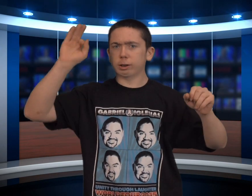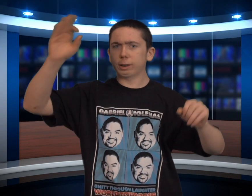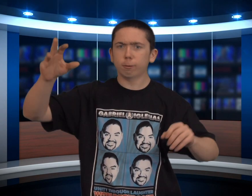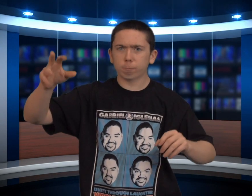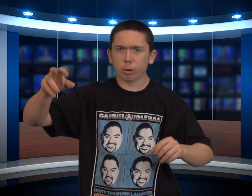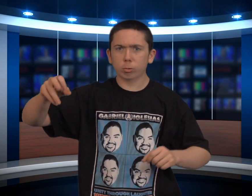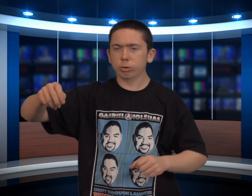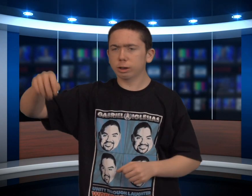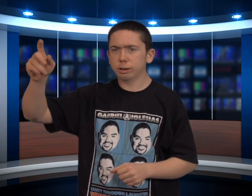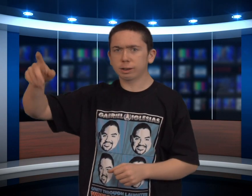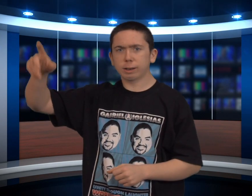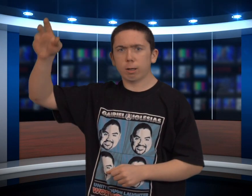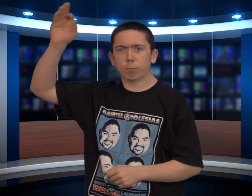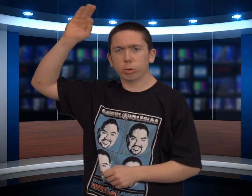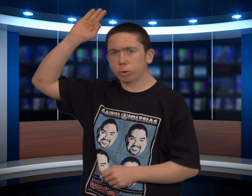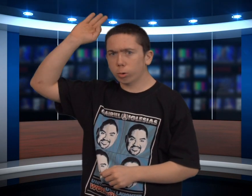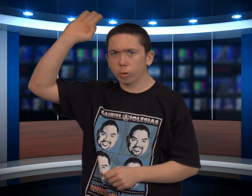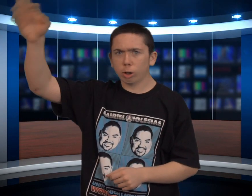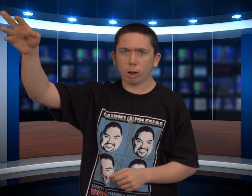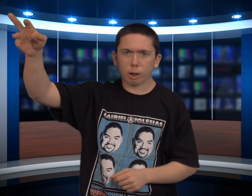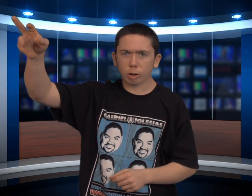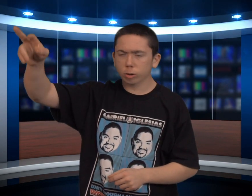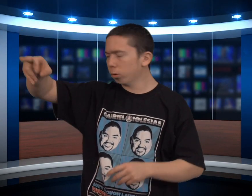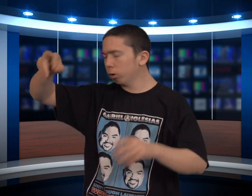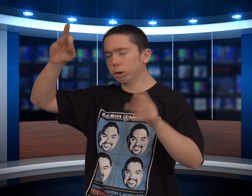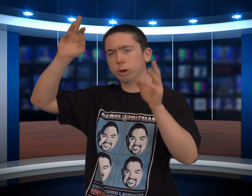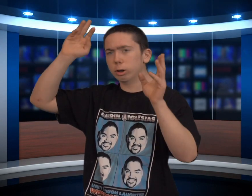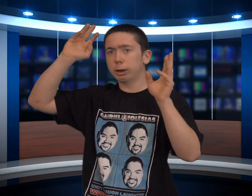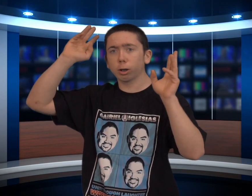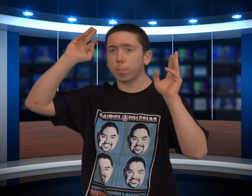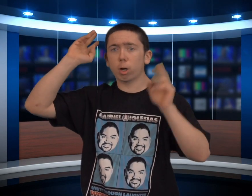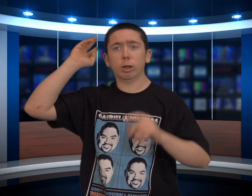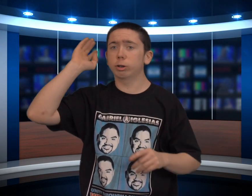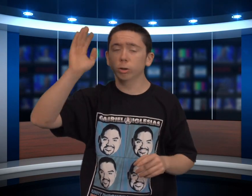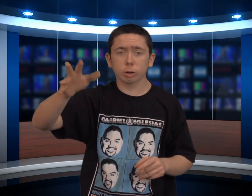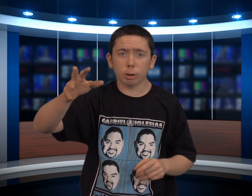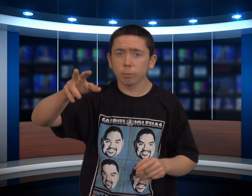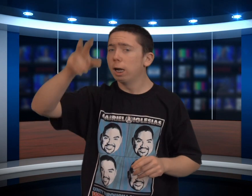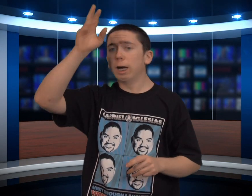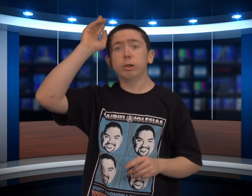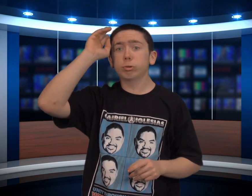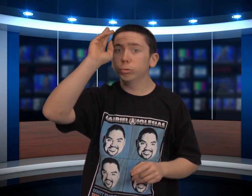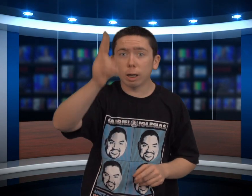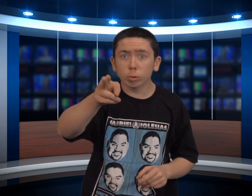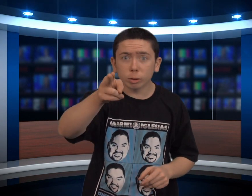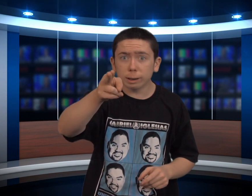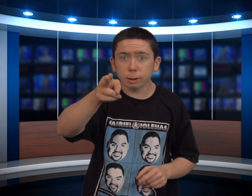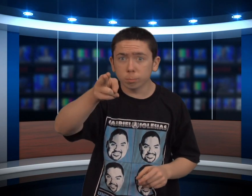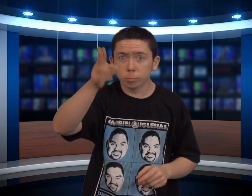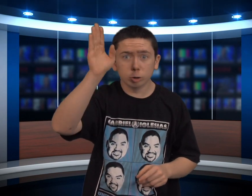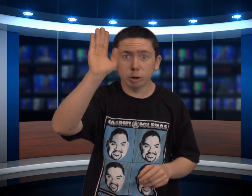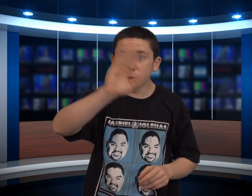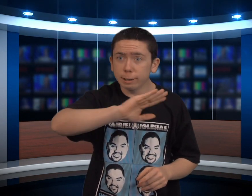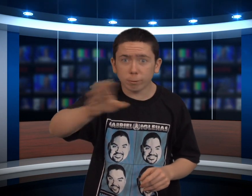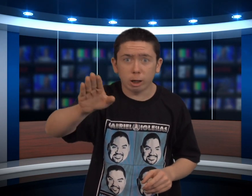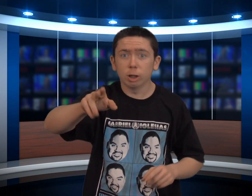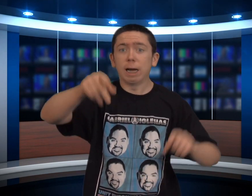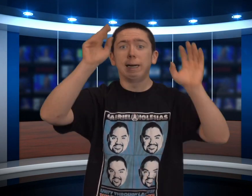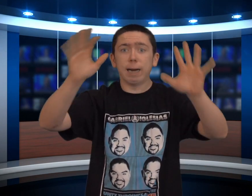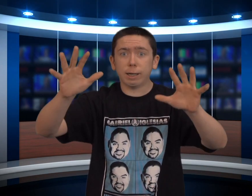cell phones, and the cell phones go in the locker or they're in your pocket turned off and you do not look at them. Never, nada,